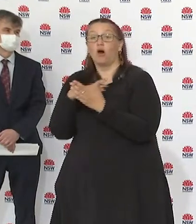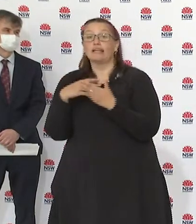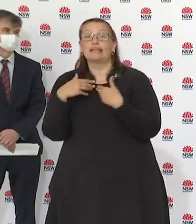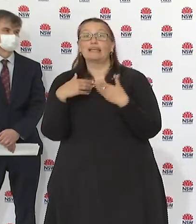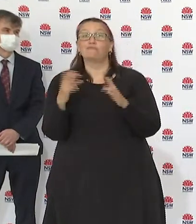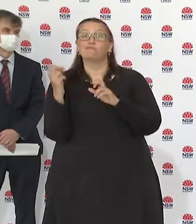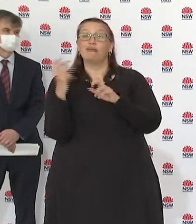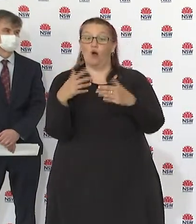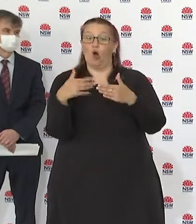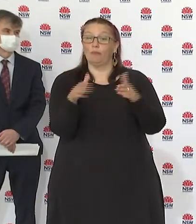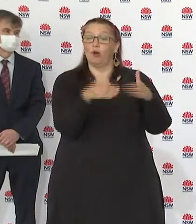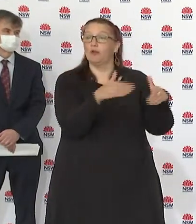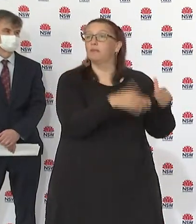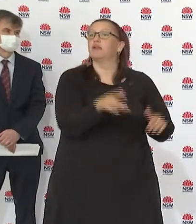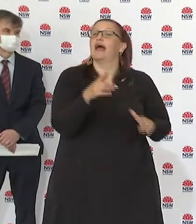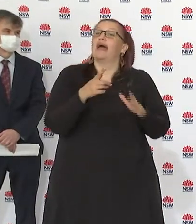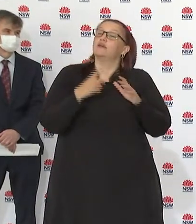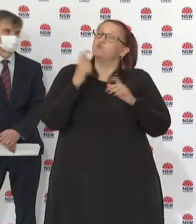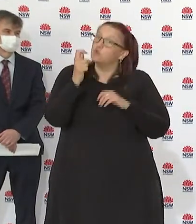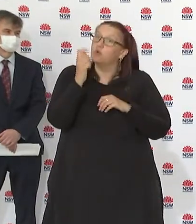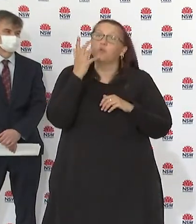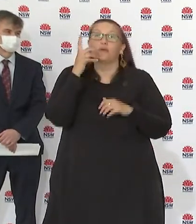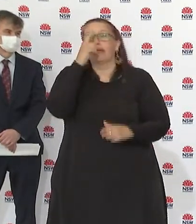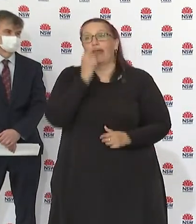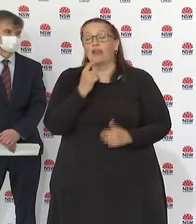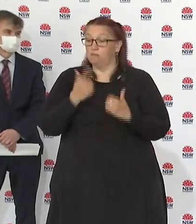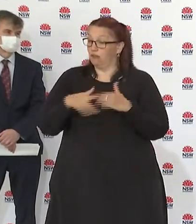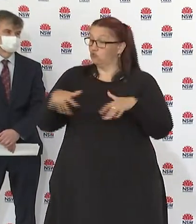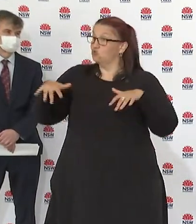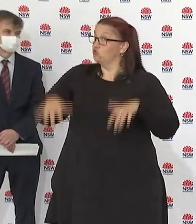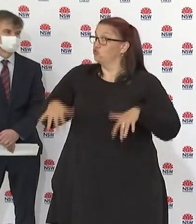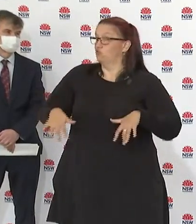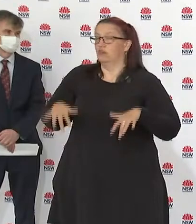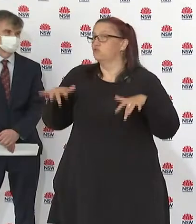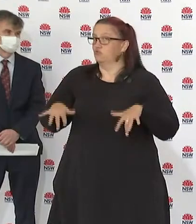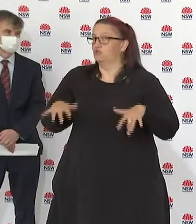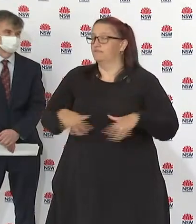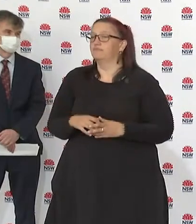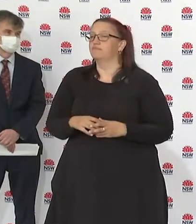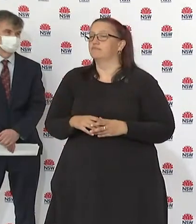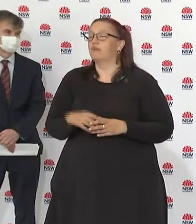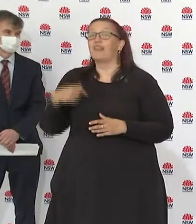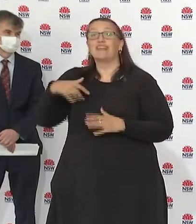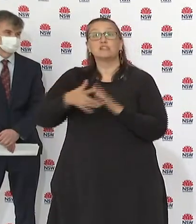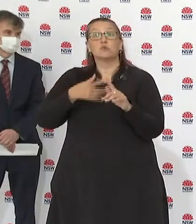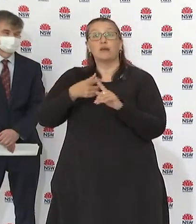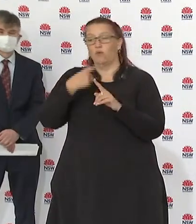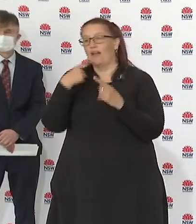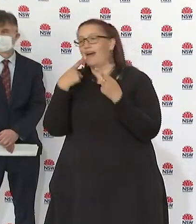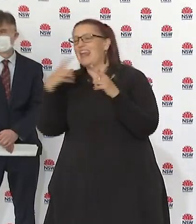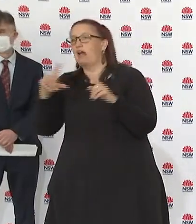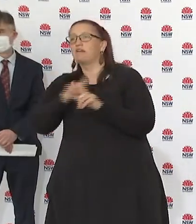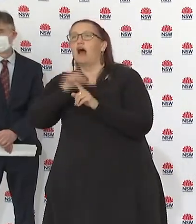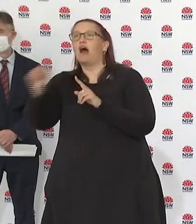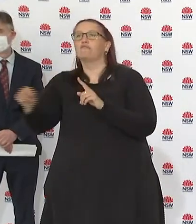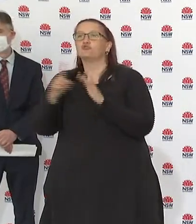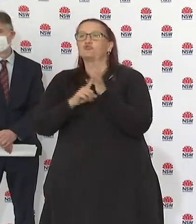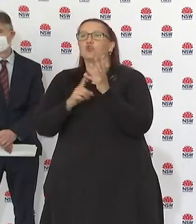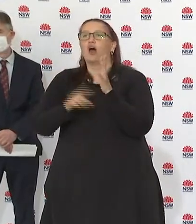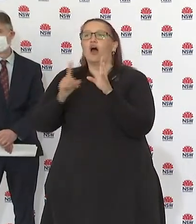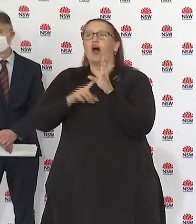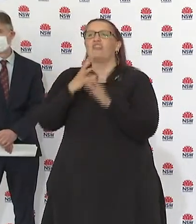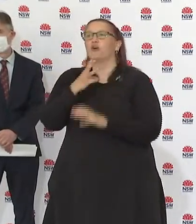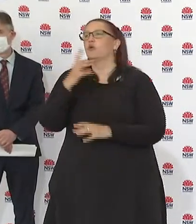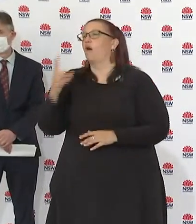as we can. We're not there yet, and we'll look forward to making further announcements this week on what life beyond July 31 looks like. In relation to in terms